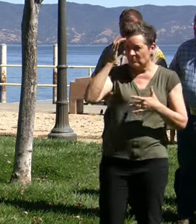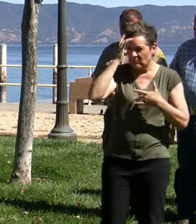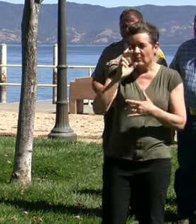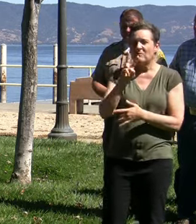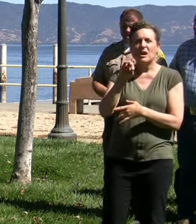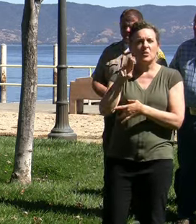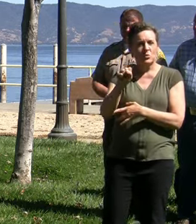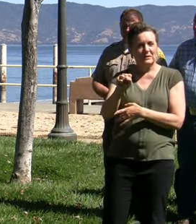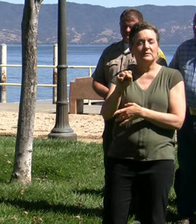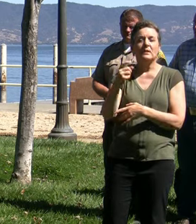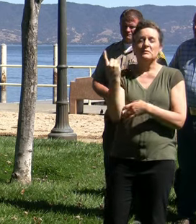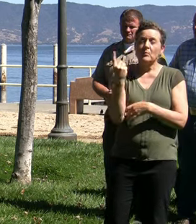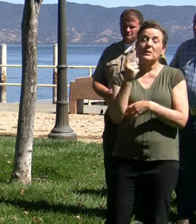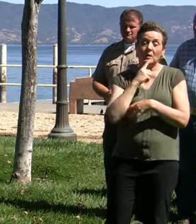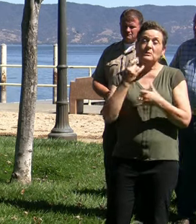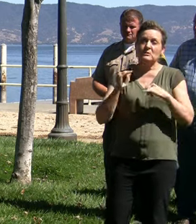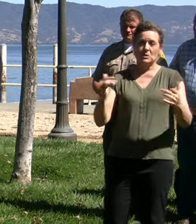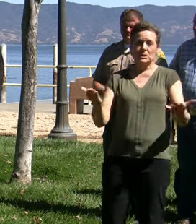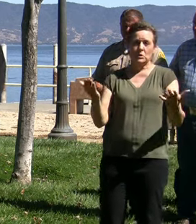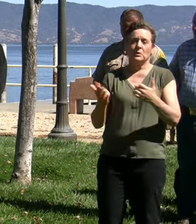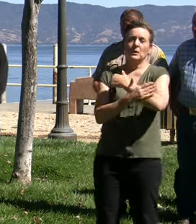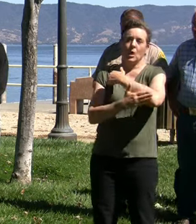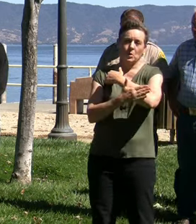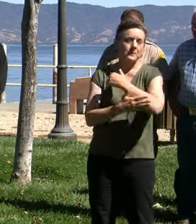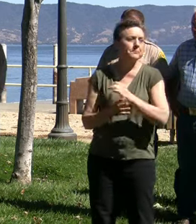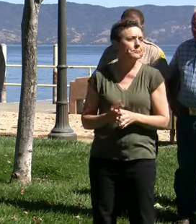is potentially circulating in the county.